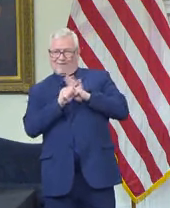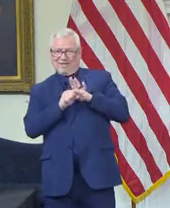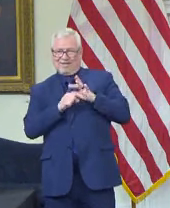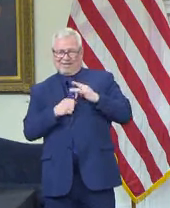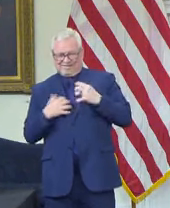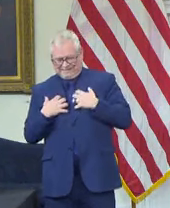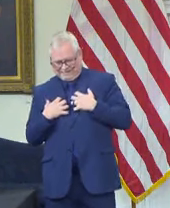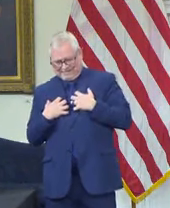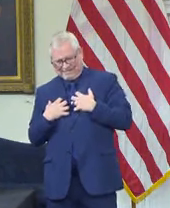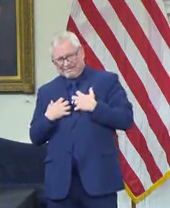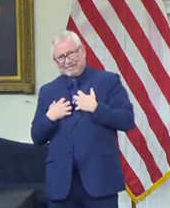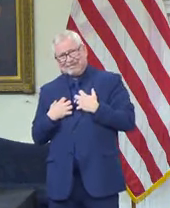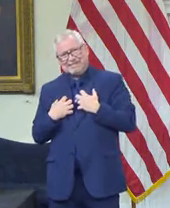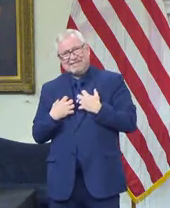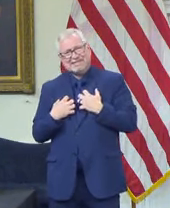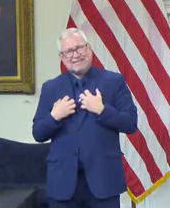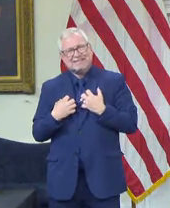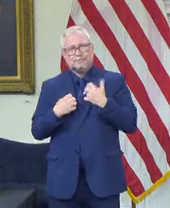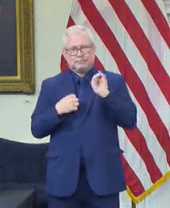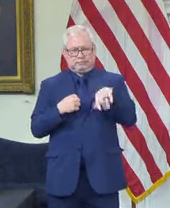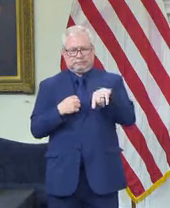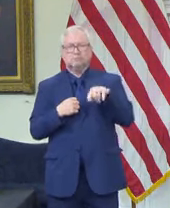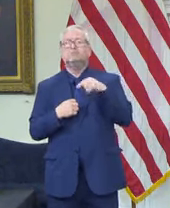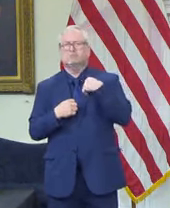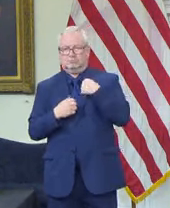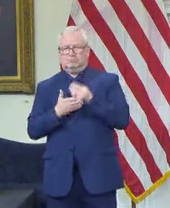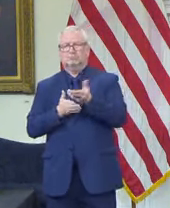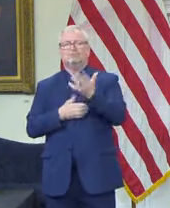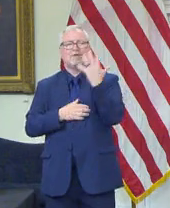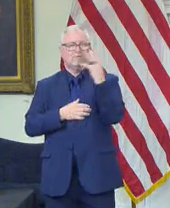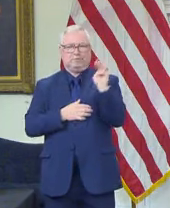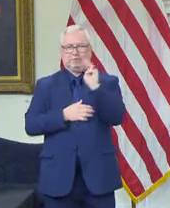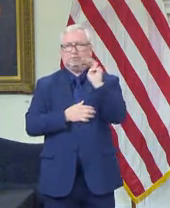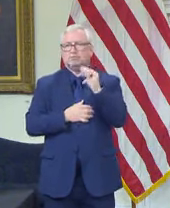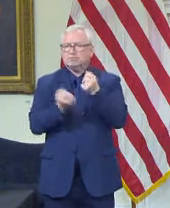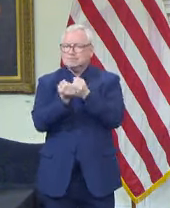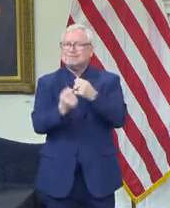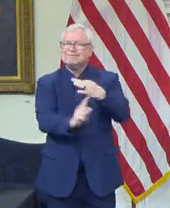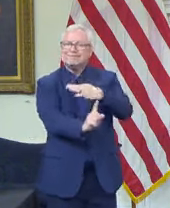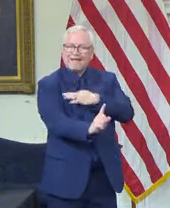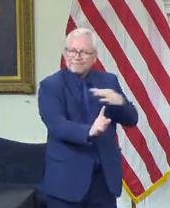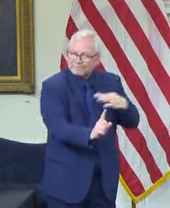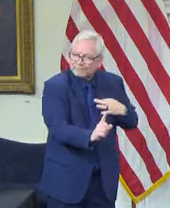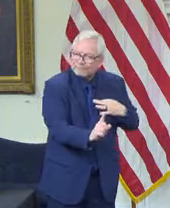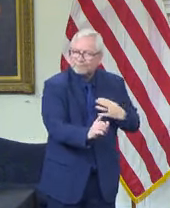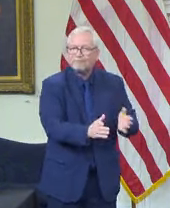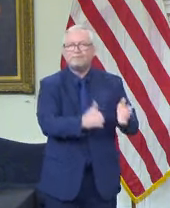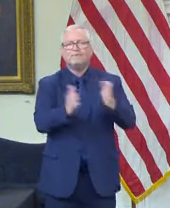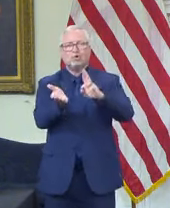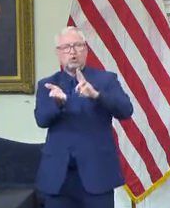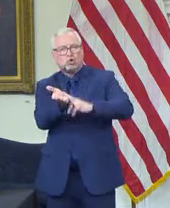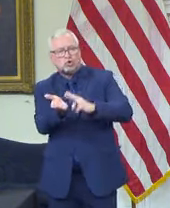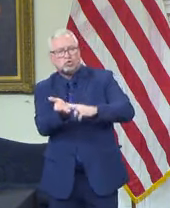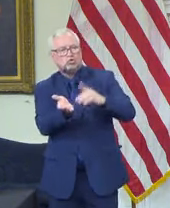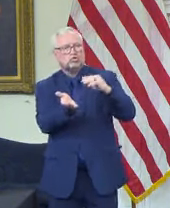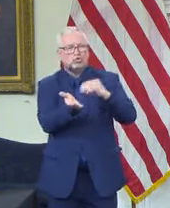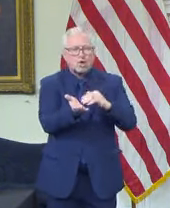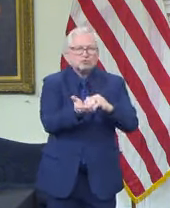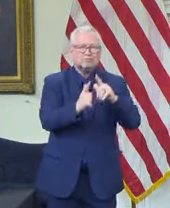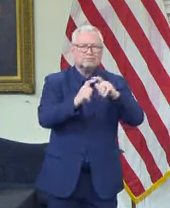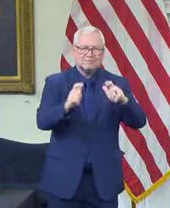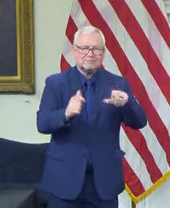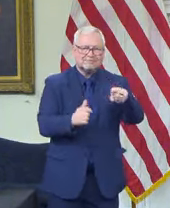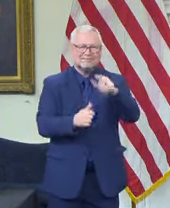extraordinary labor costs. This includes Shepherd Pratt, Kennedy Krieger Institute, Mount Washington